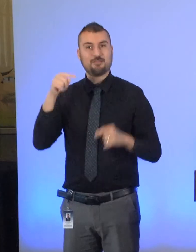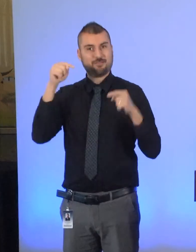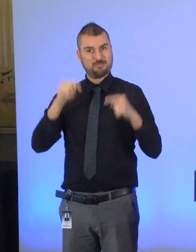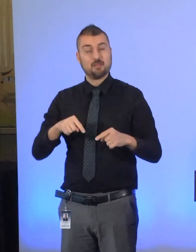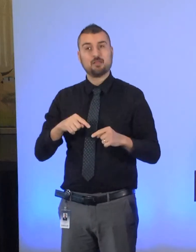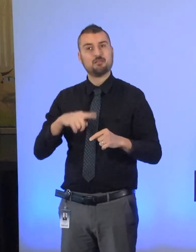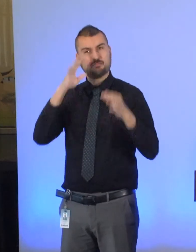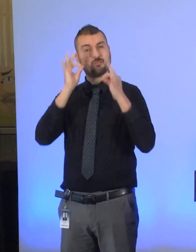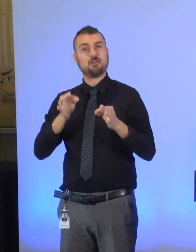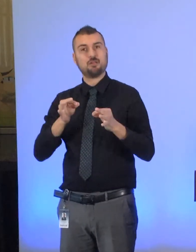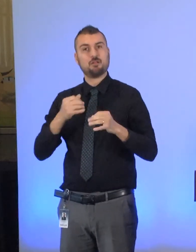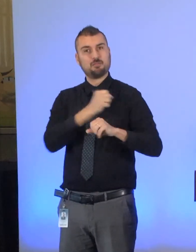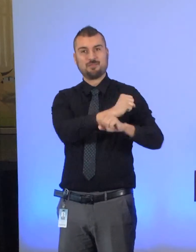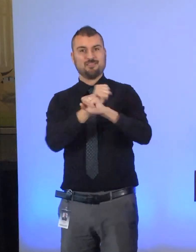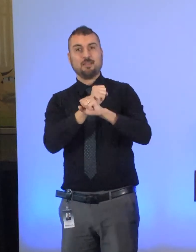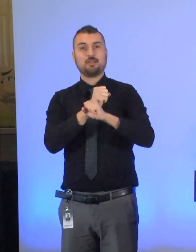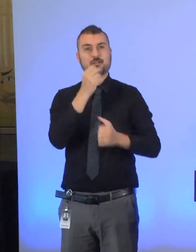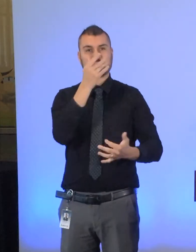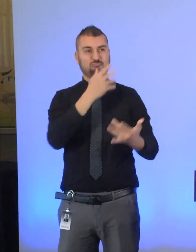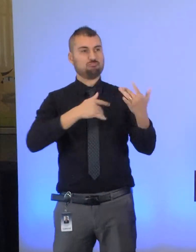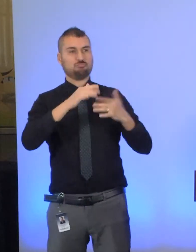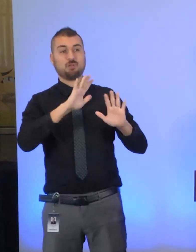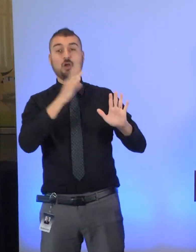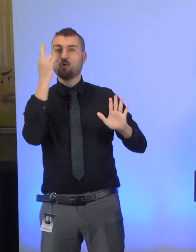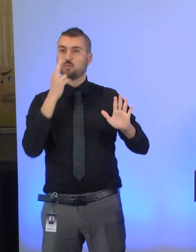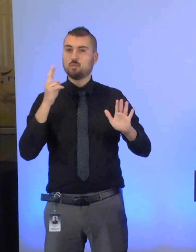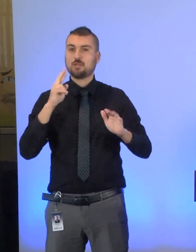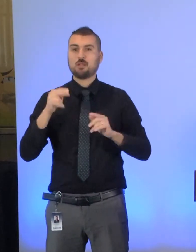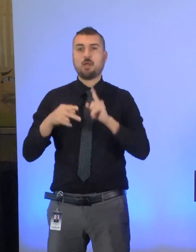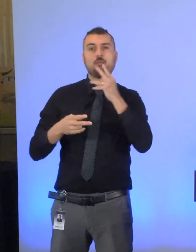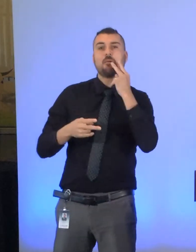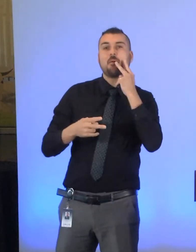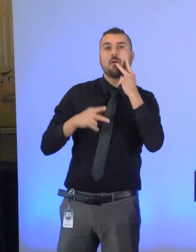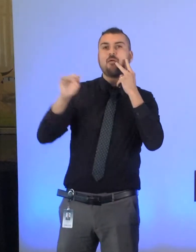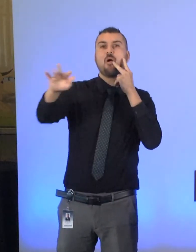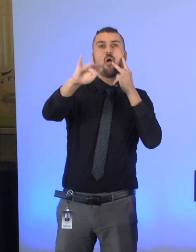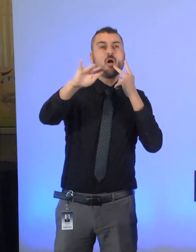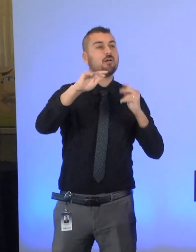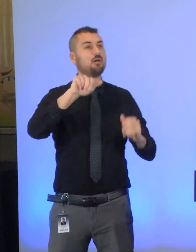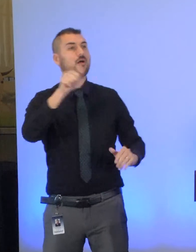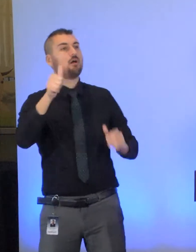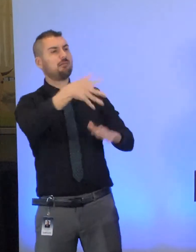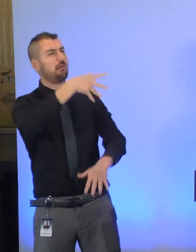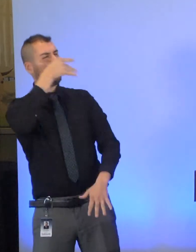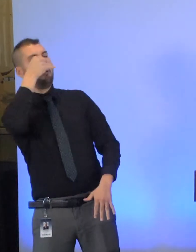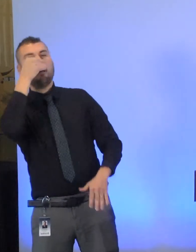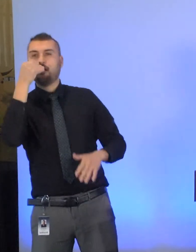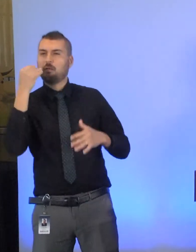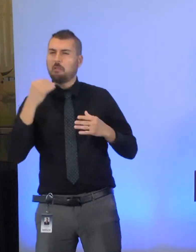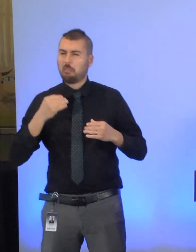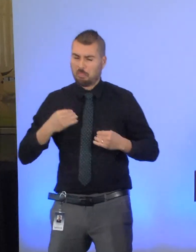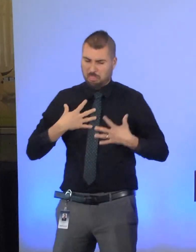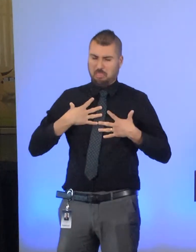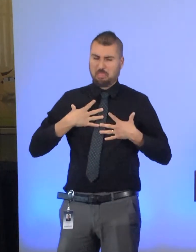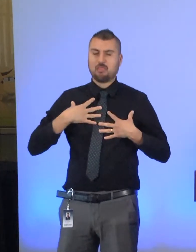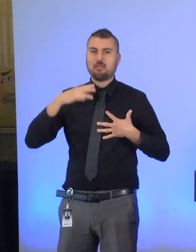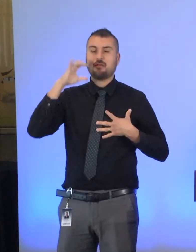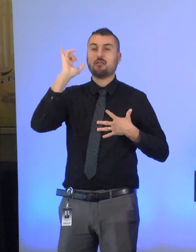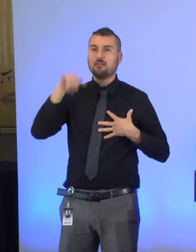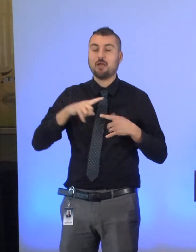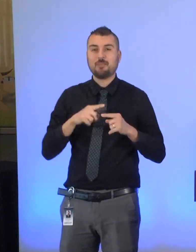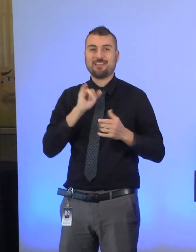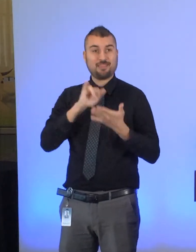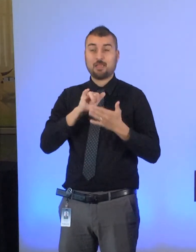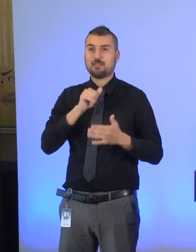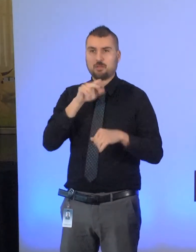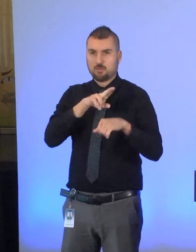from the deadly effects of secondhand smoke, to demonstrate to youth that tobacco use is not the norm, and to support those who have chosen